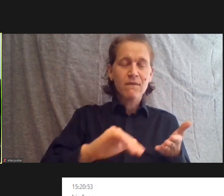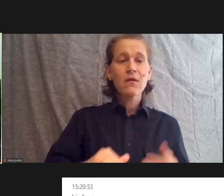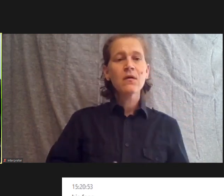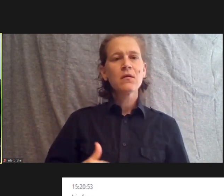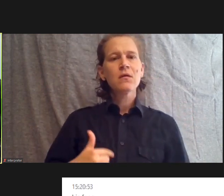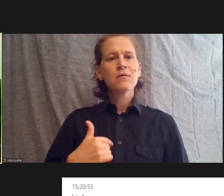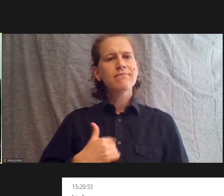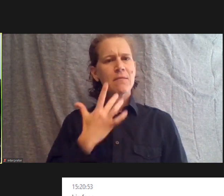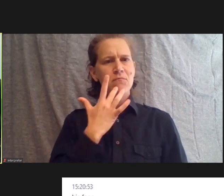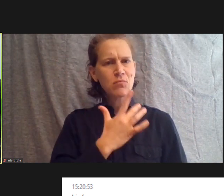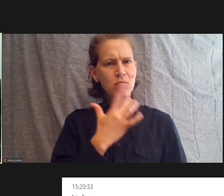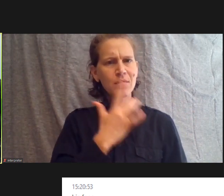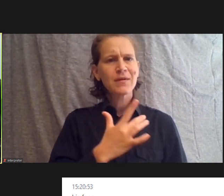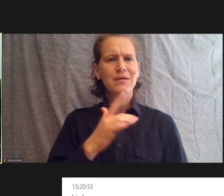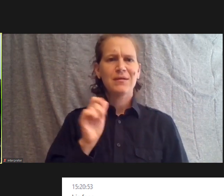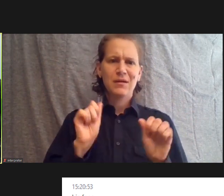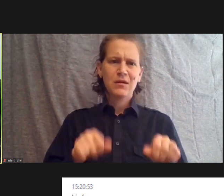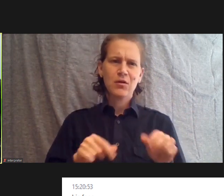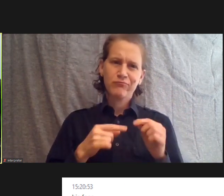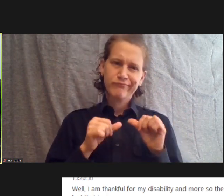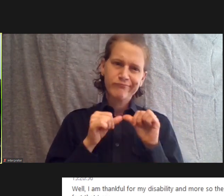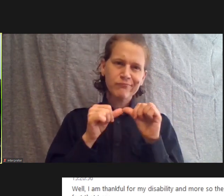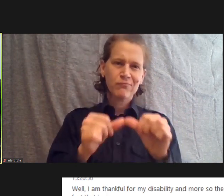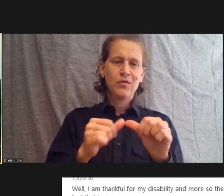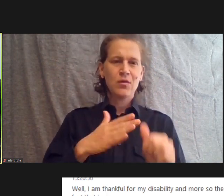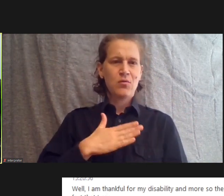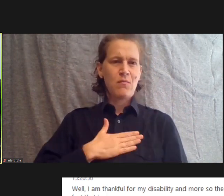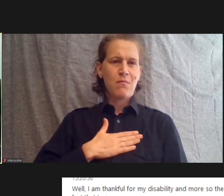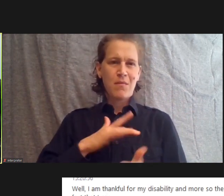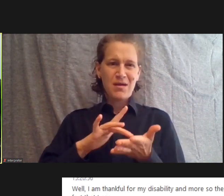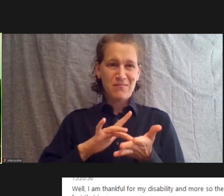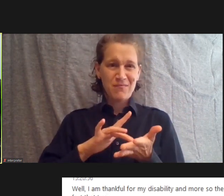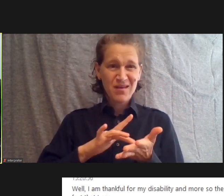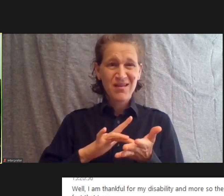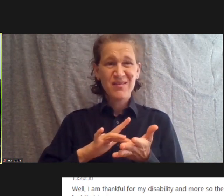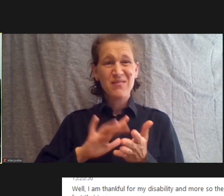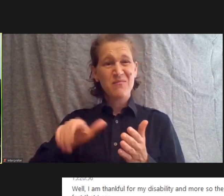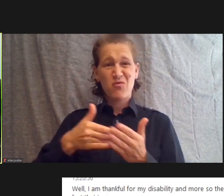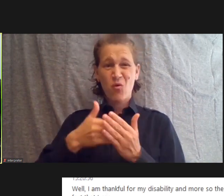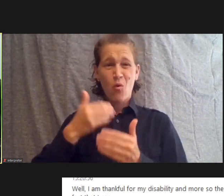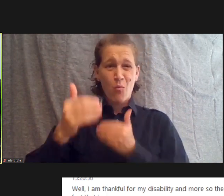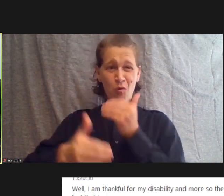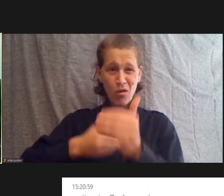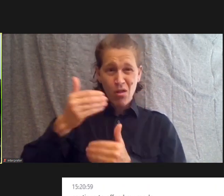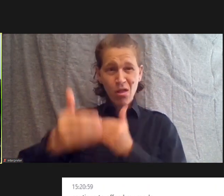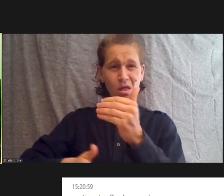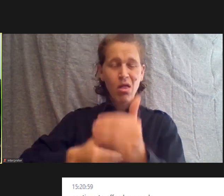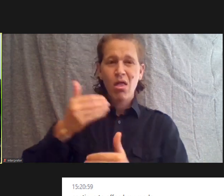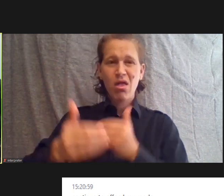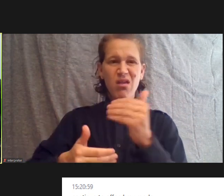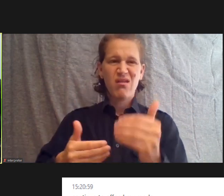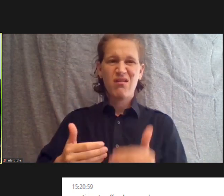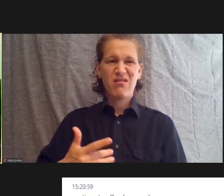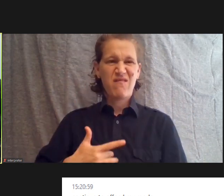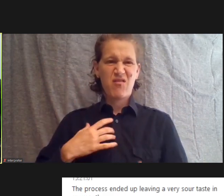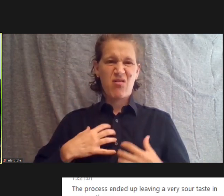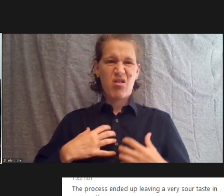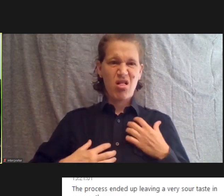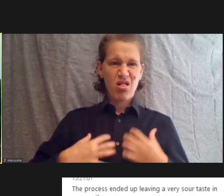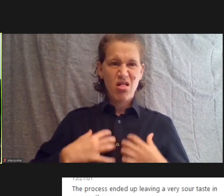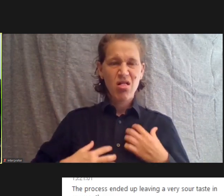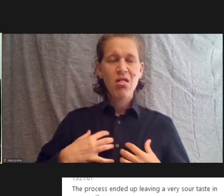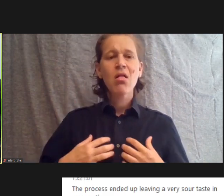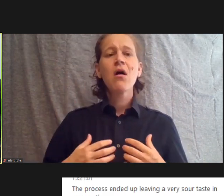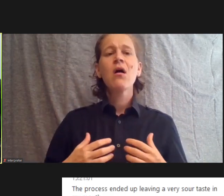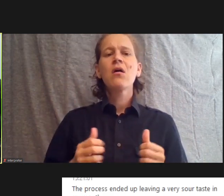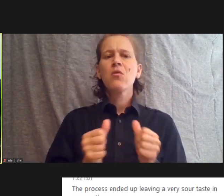to afford my meds, the process ended up leaving a very sour taste in my mouth. Without the resources I had,